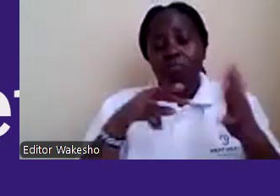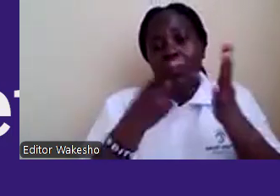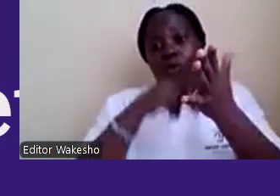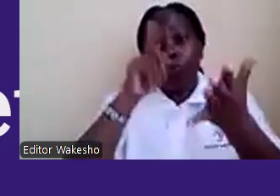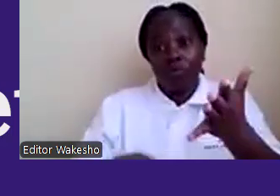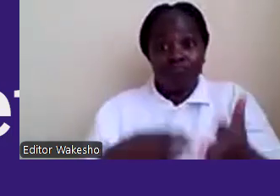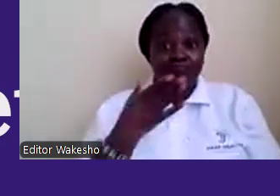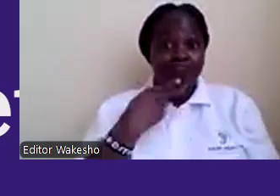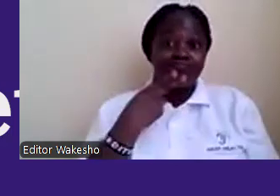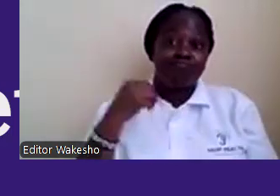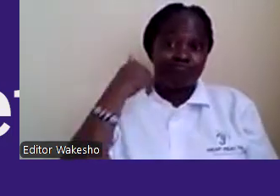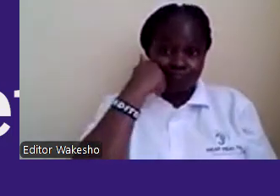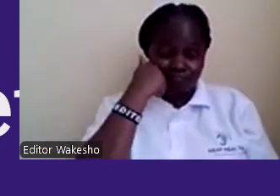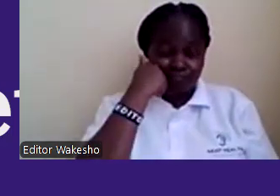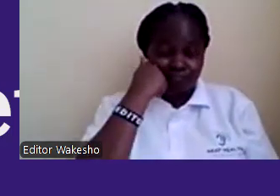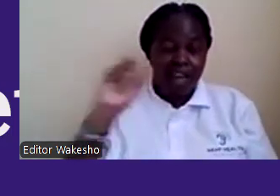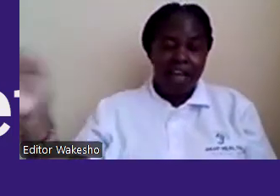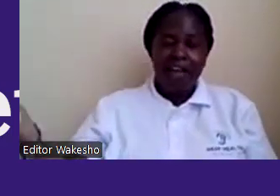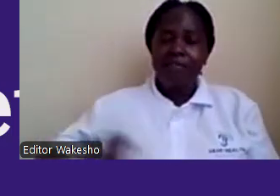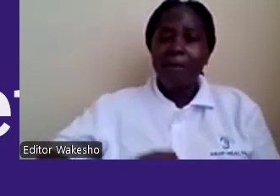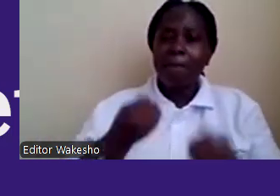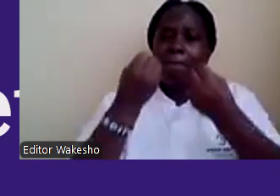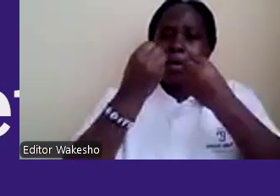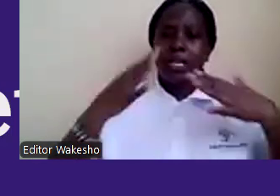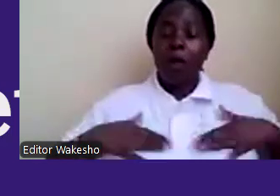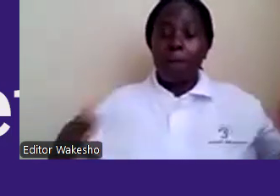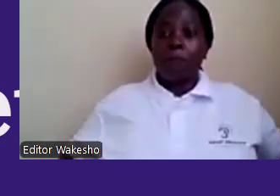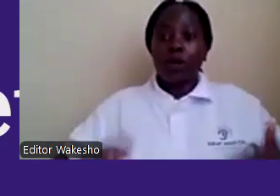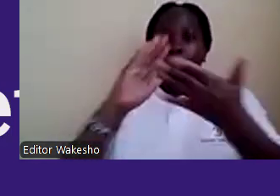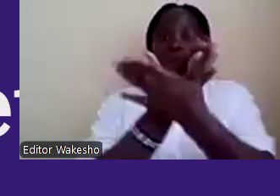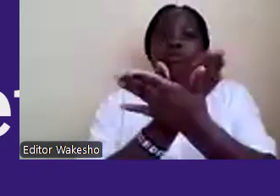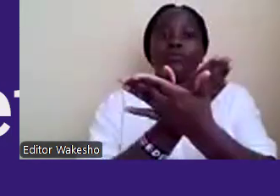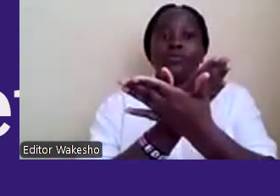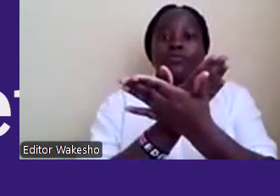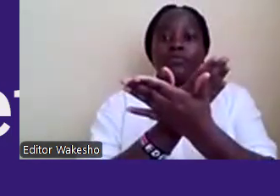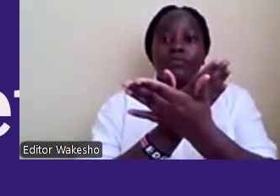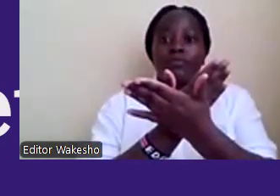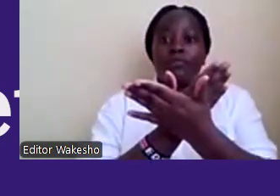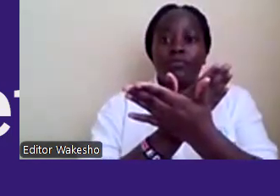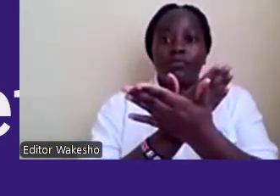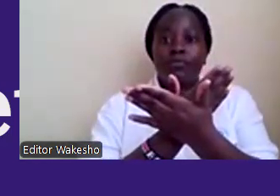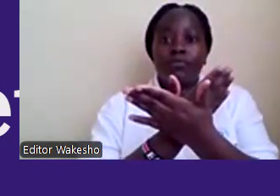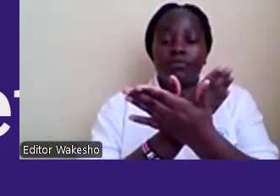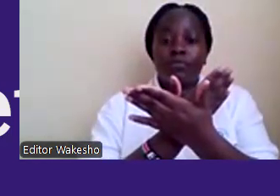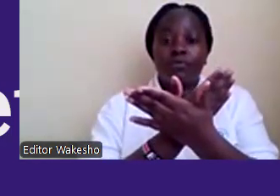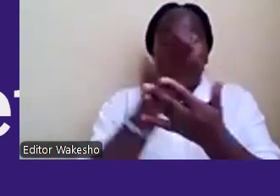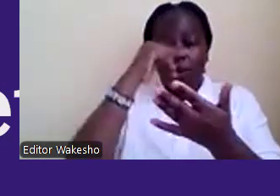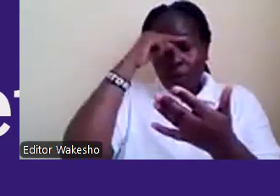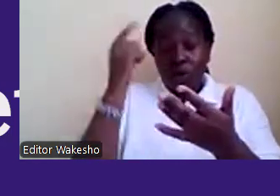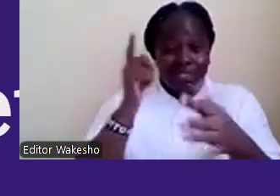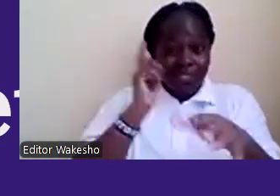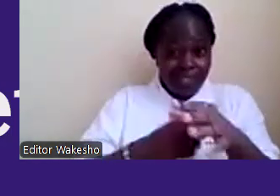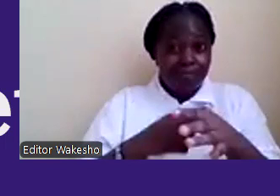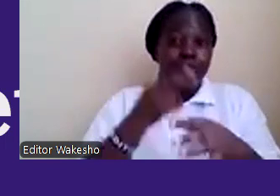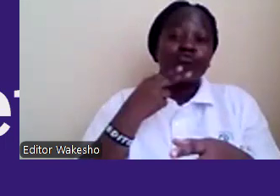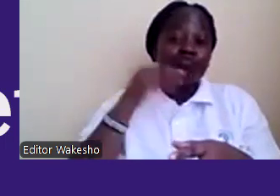of affecting so many other organs, because at its foundation, it seems like a